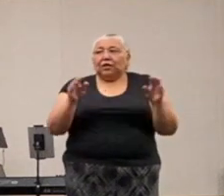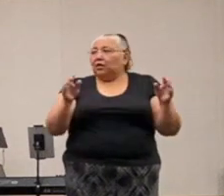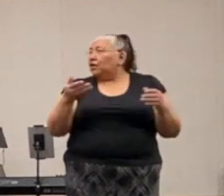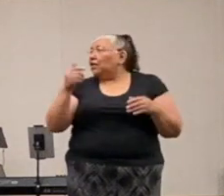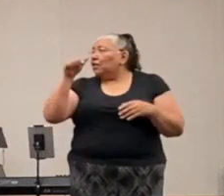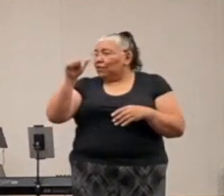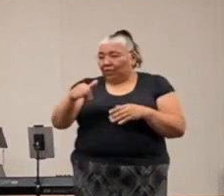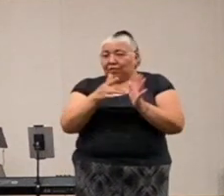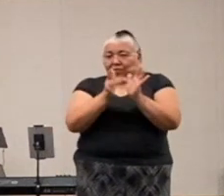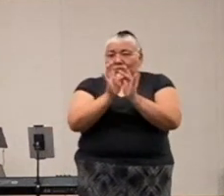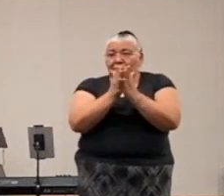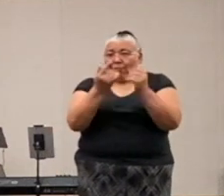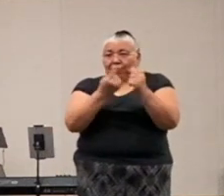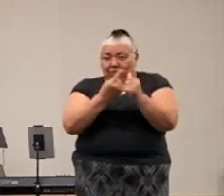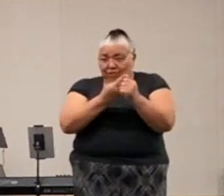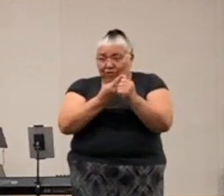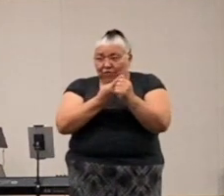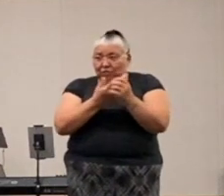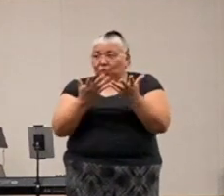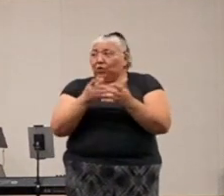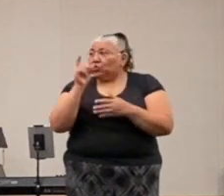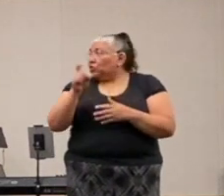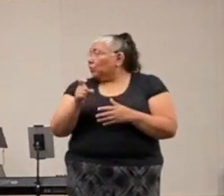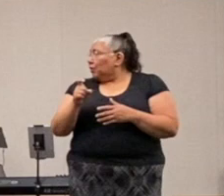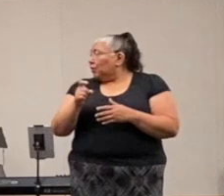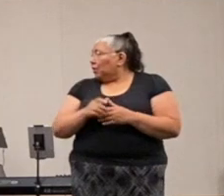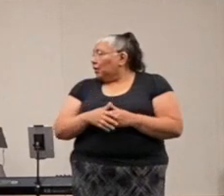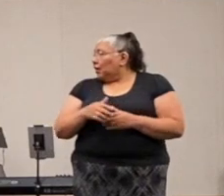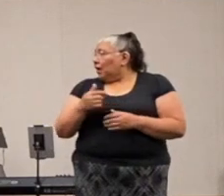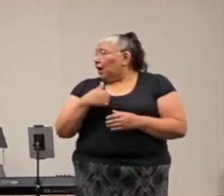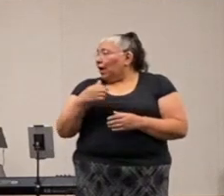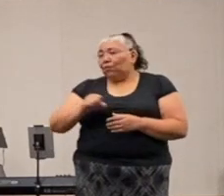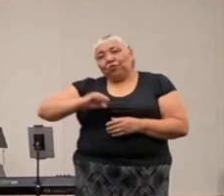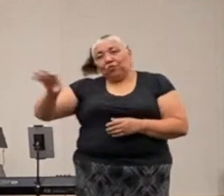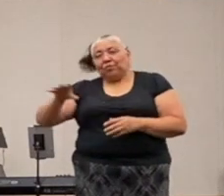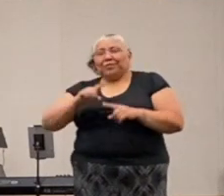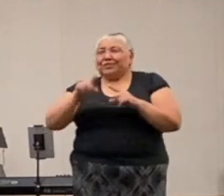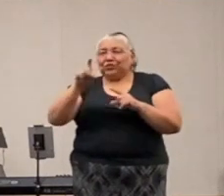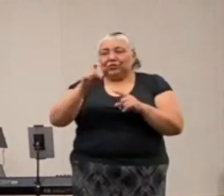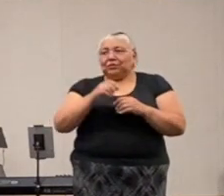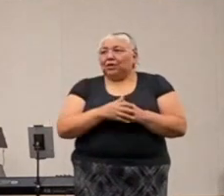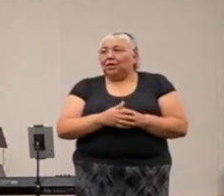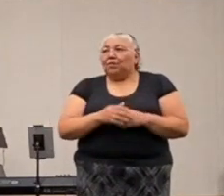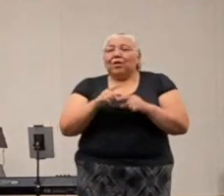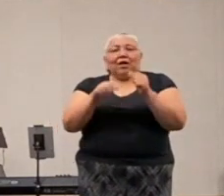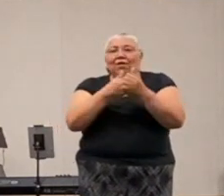this. When it should have been, I would throw these, but you shouldn't, right?